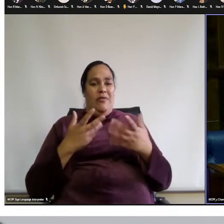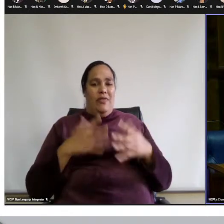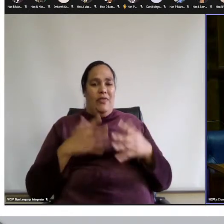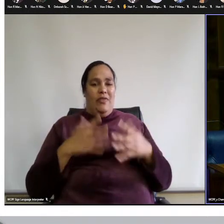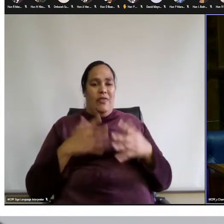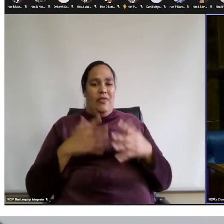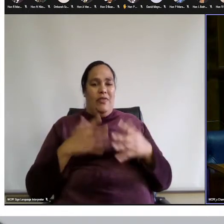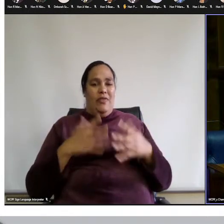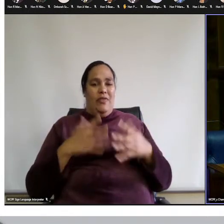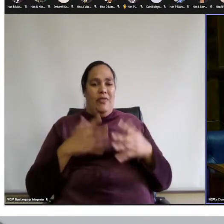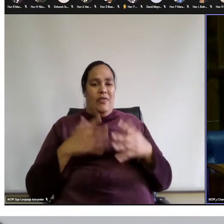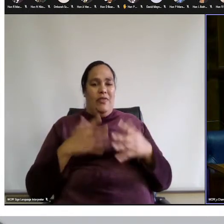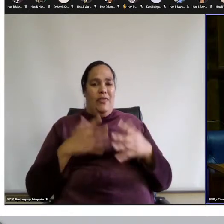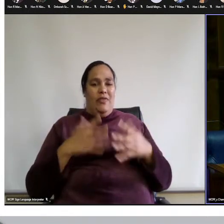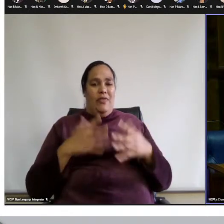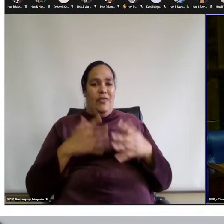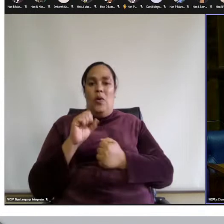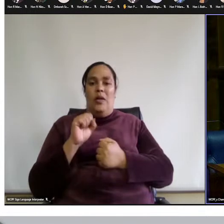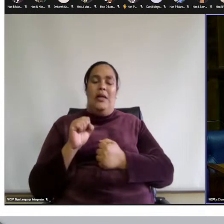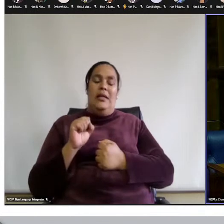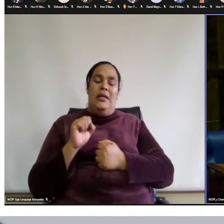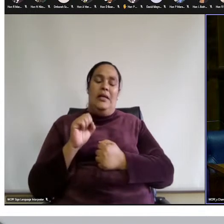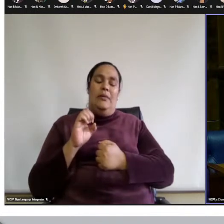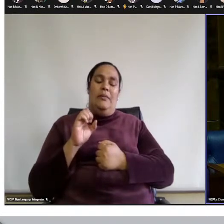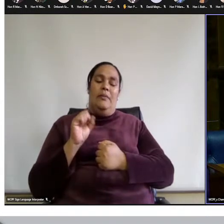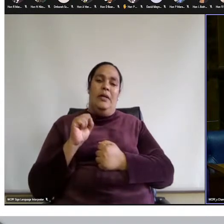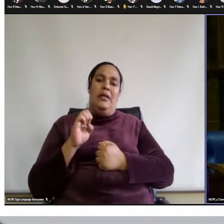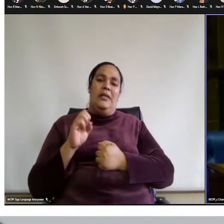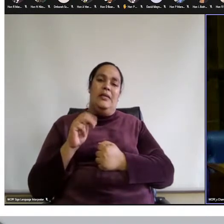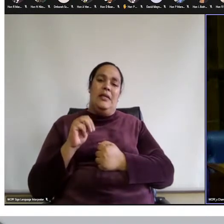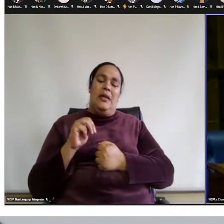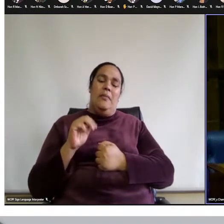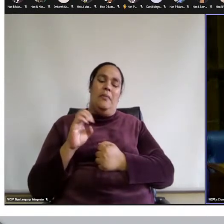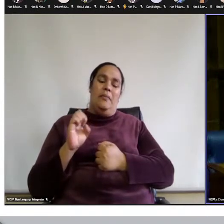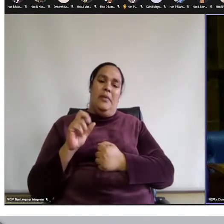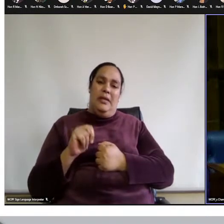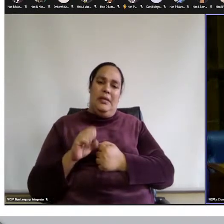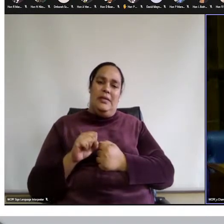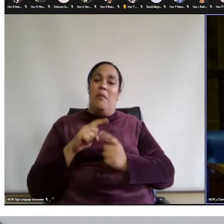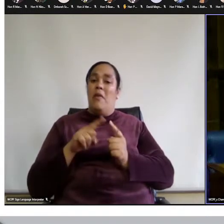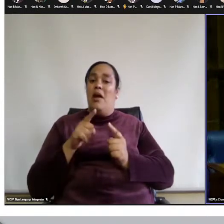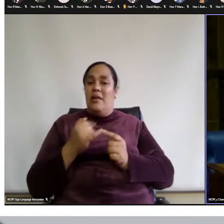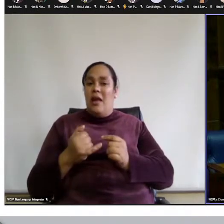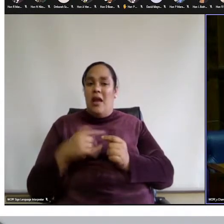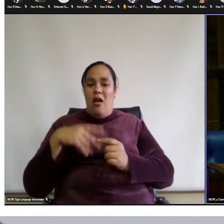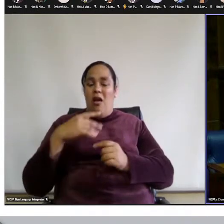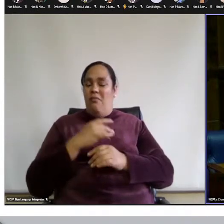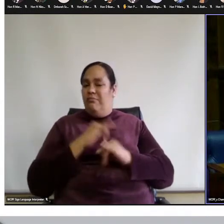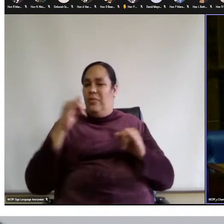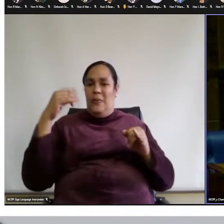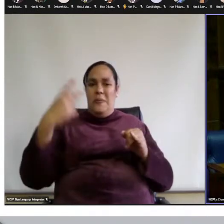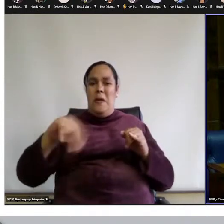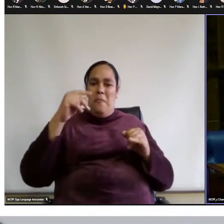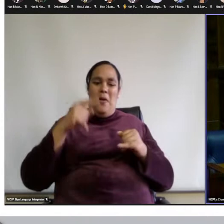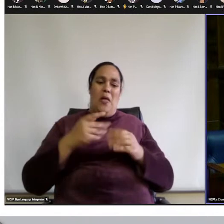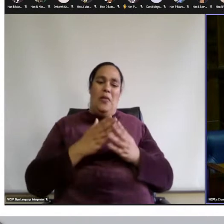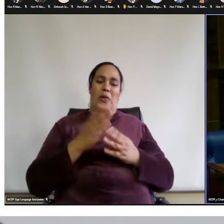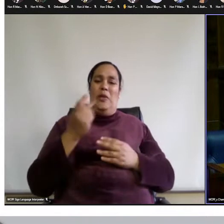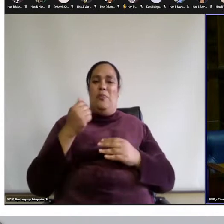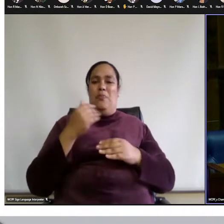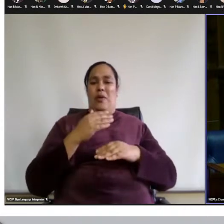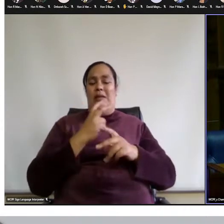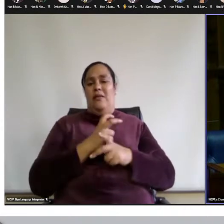about support for SMMEs, because those are the businesses that are so hard hit now during this crisis time. And quite frankly,